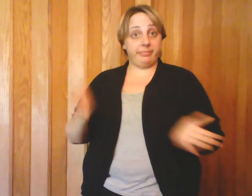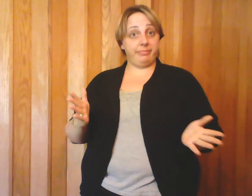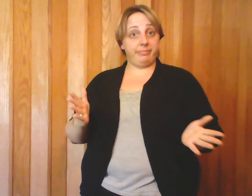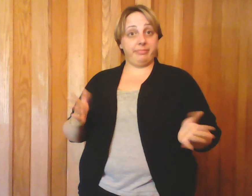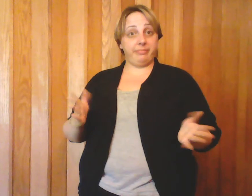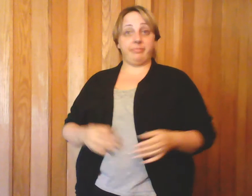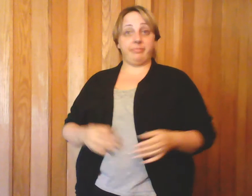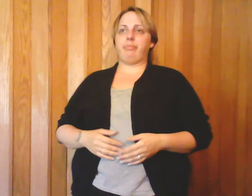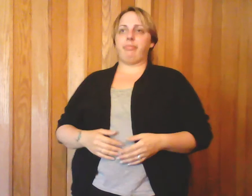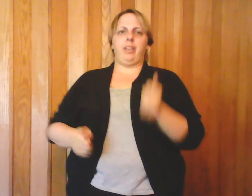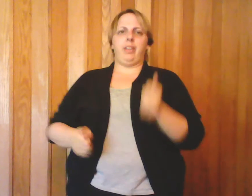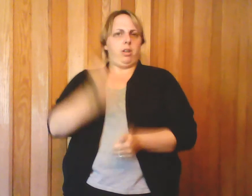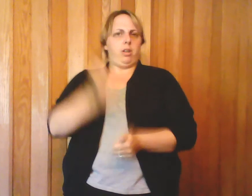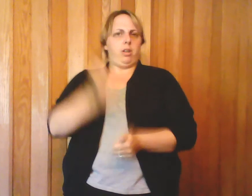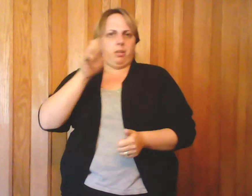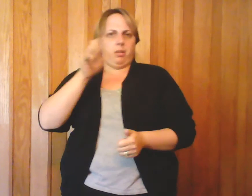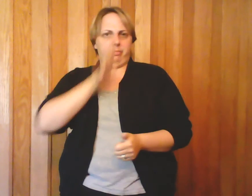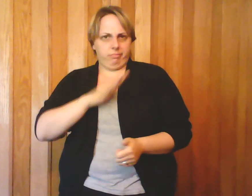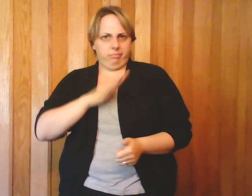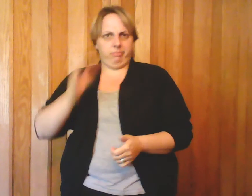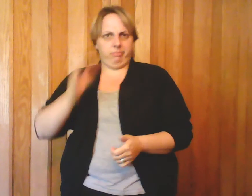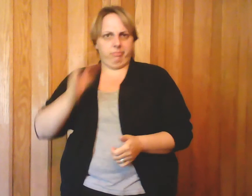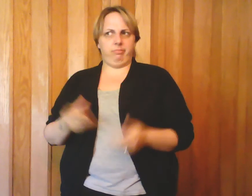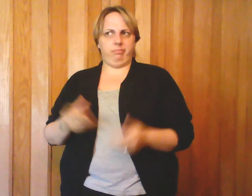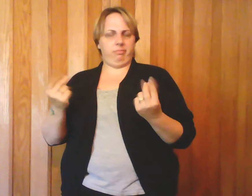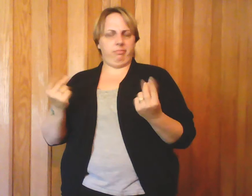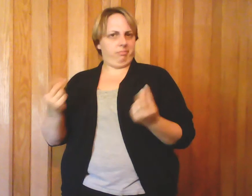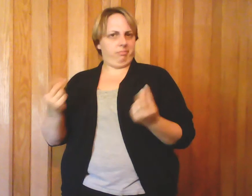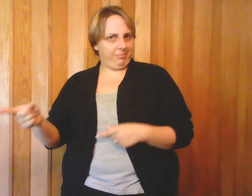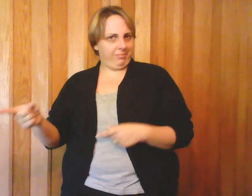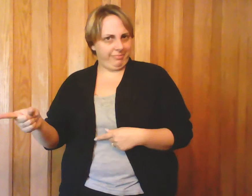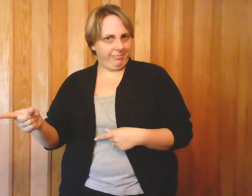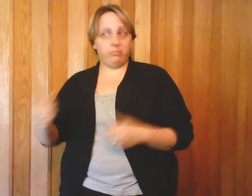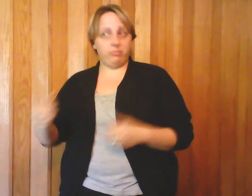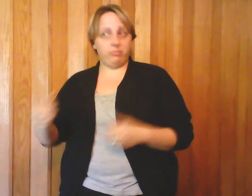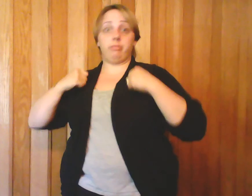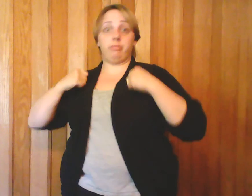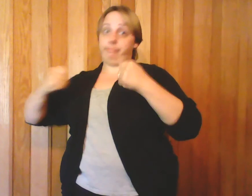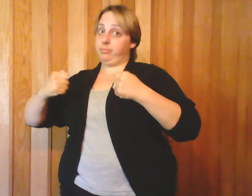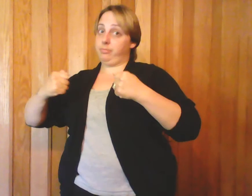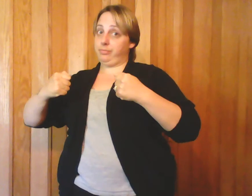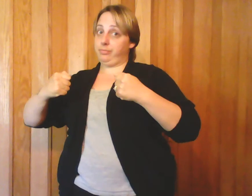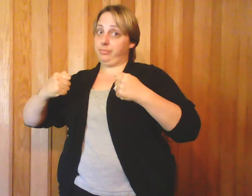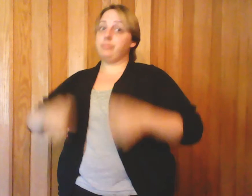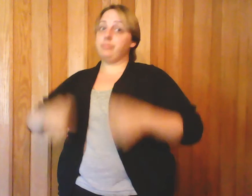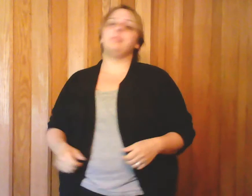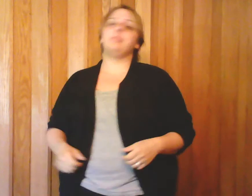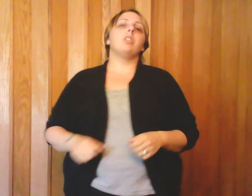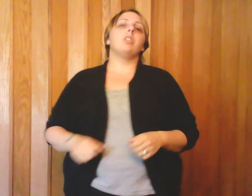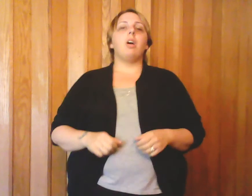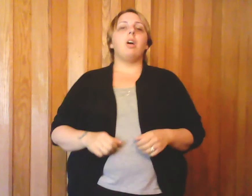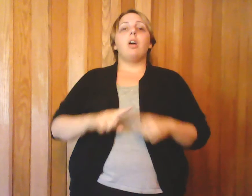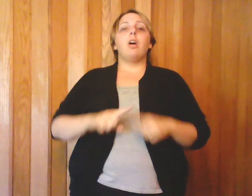night, the men dressed up as women. And so this is my grandfather in drag. Pretty funny. These